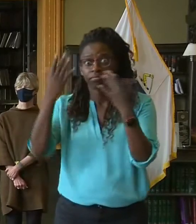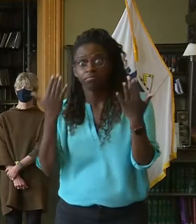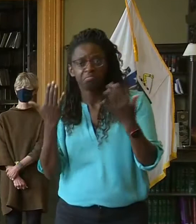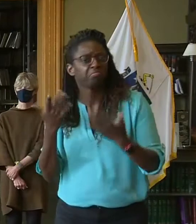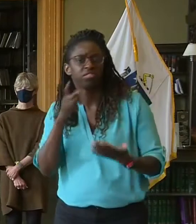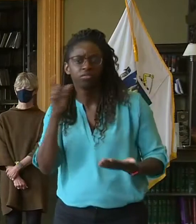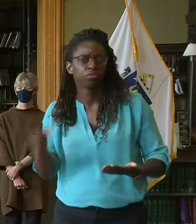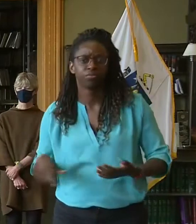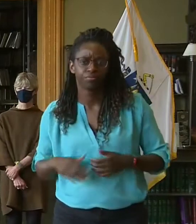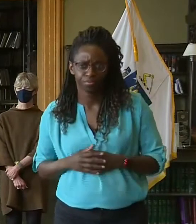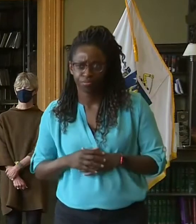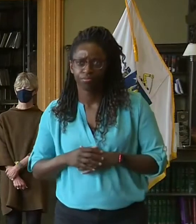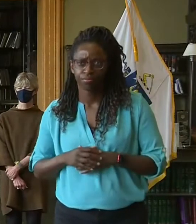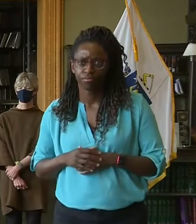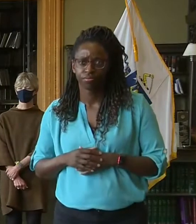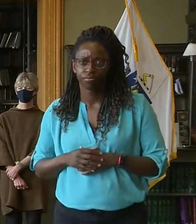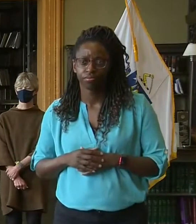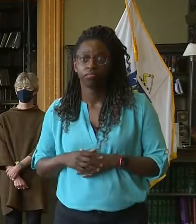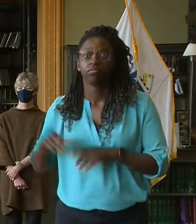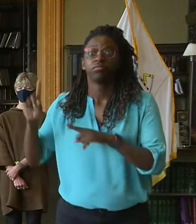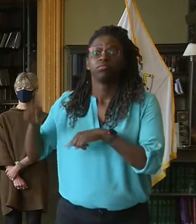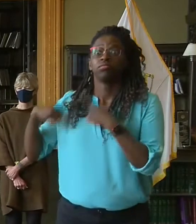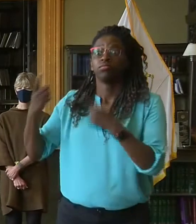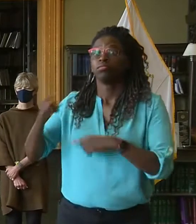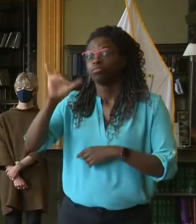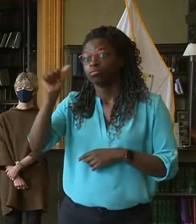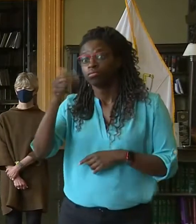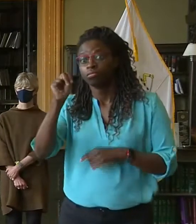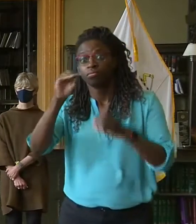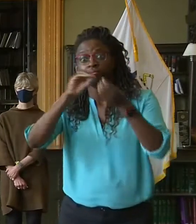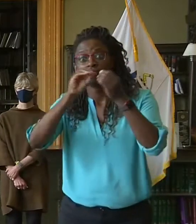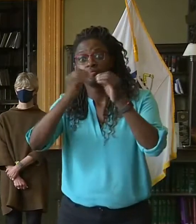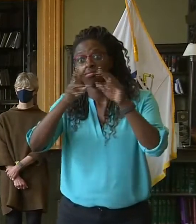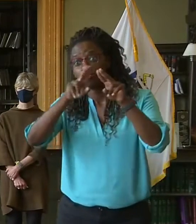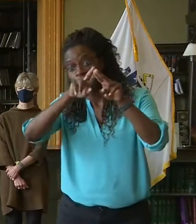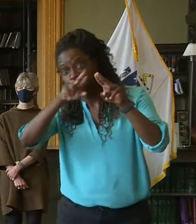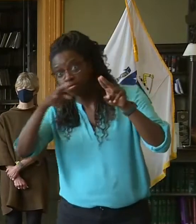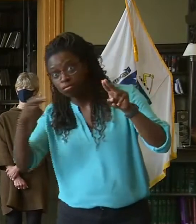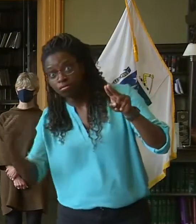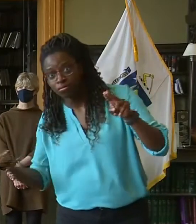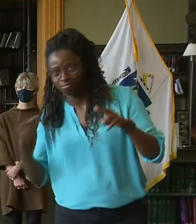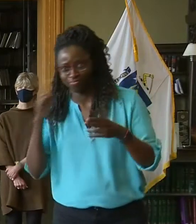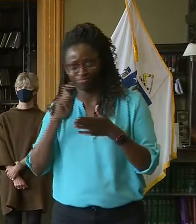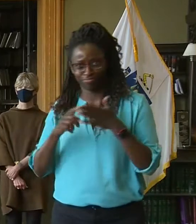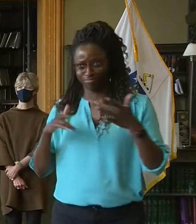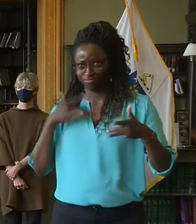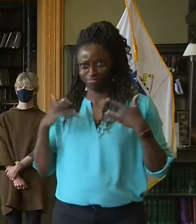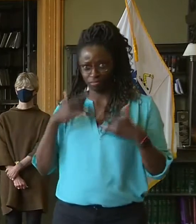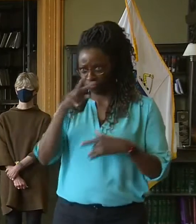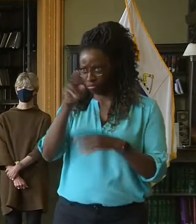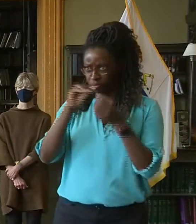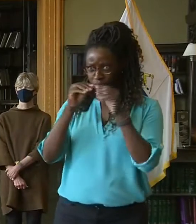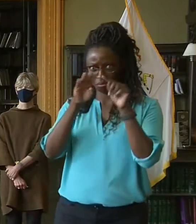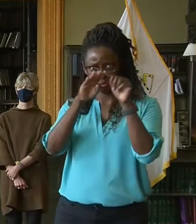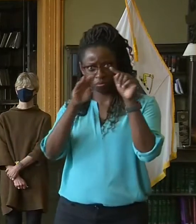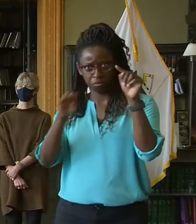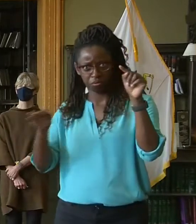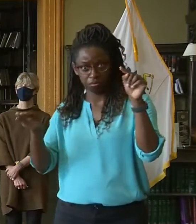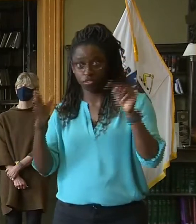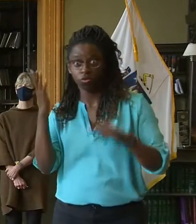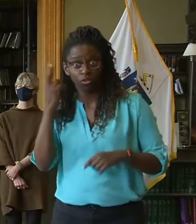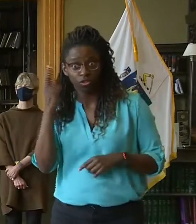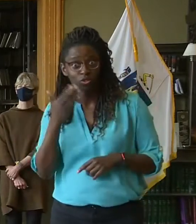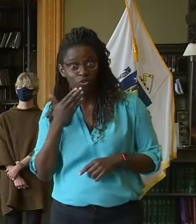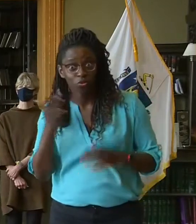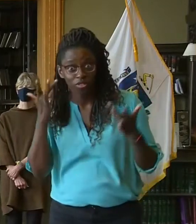very much attributed to the people who've gotten vaccinated here in the Commonwealth. And we plan to continue our